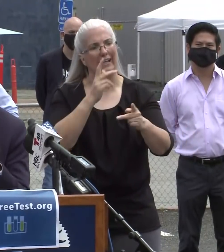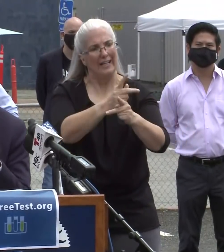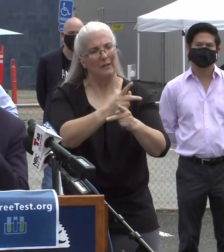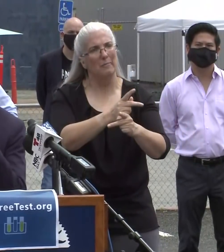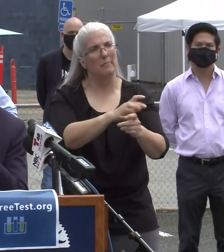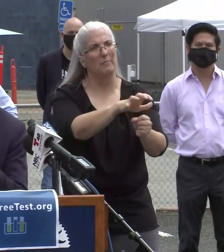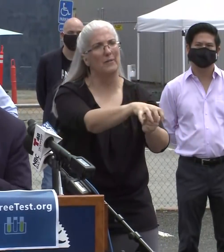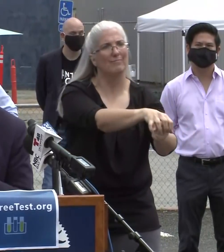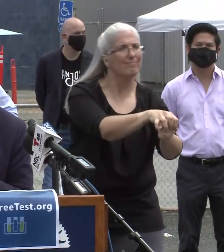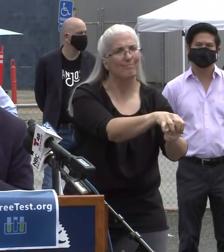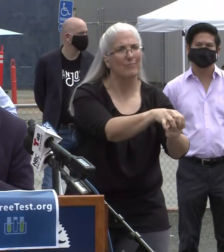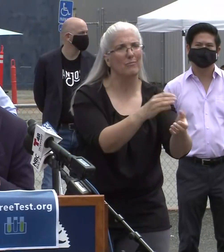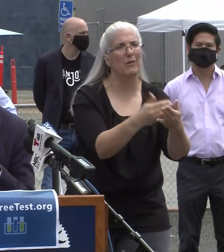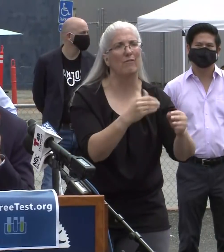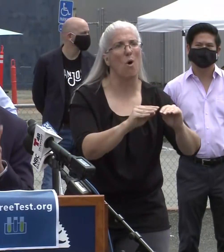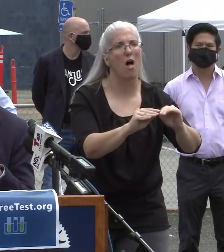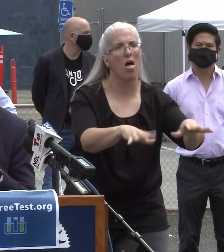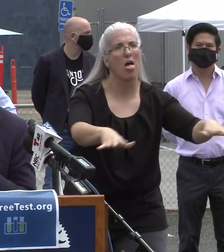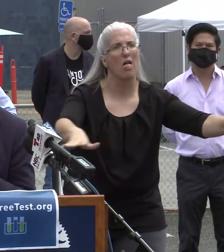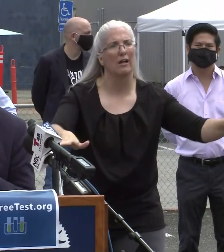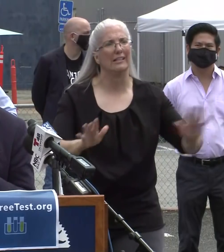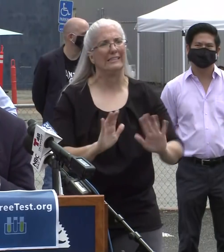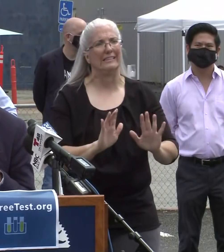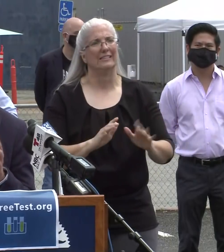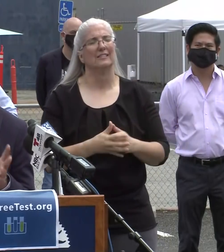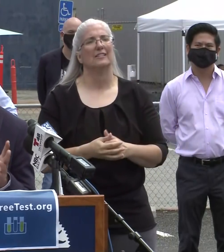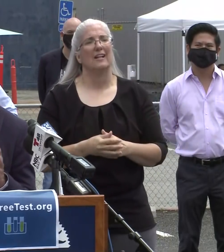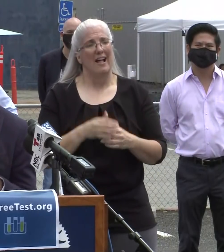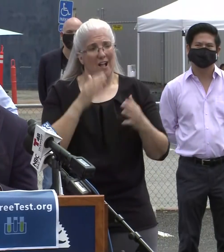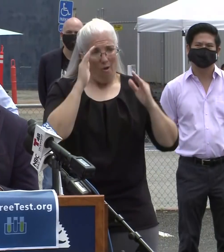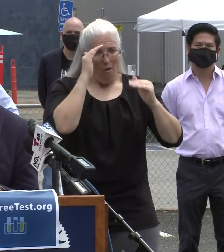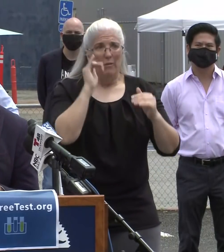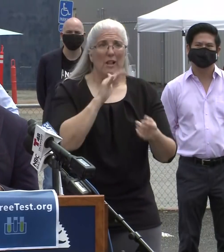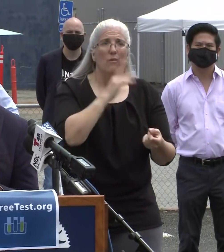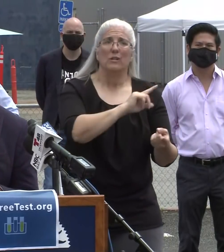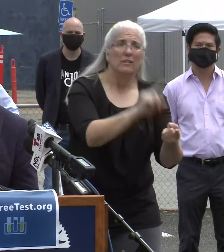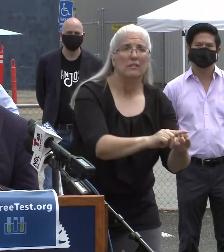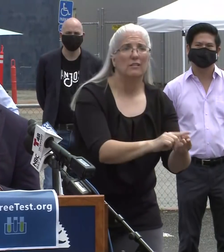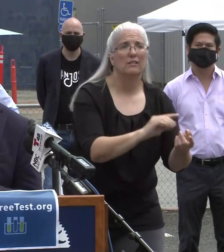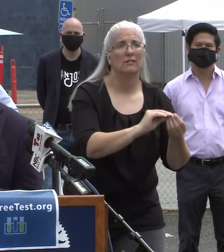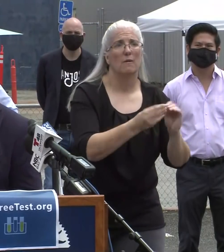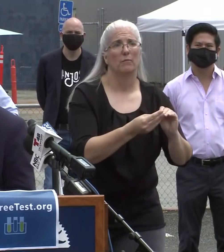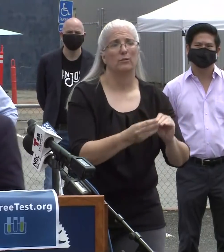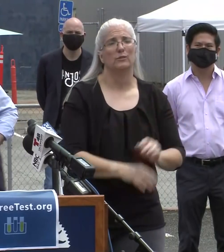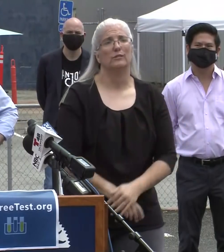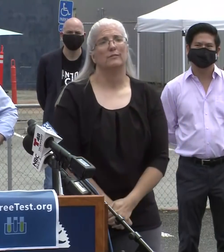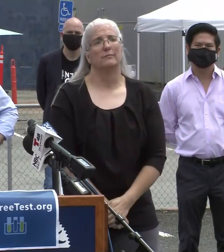then we can put out these fires. But expect some additional cases as we begin to open up.